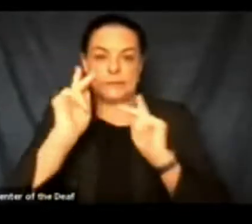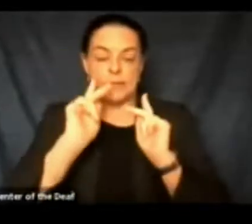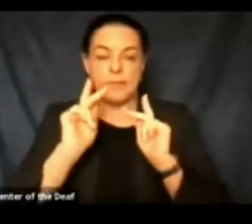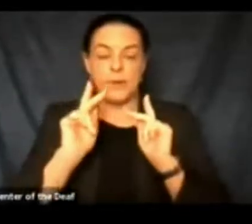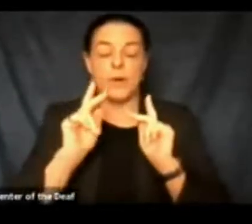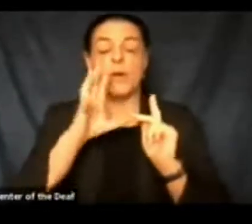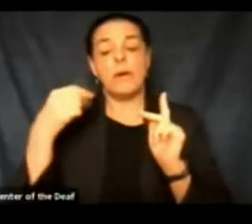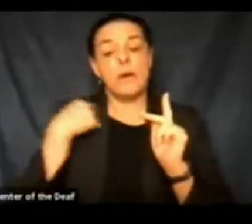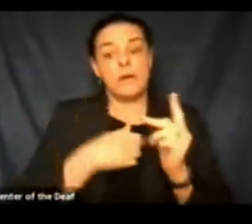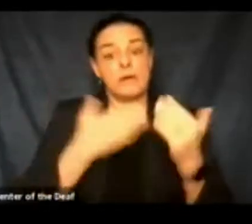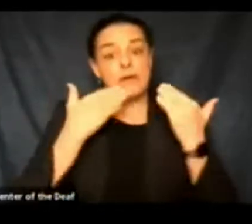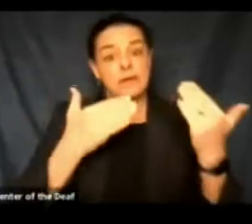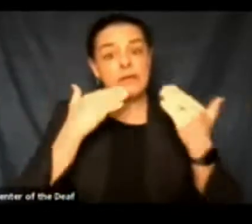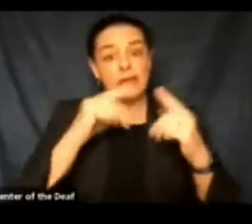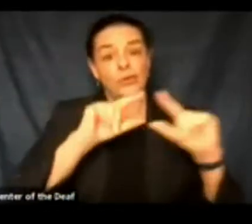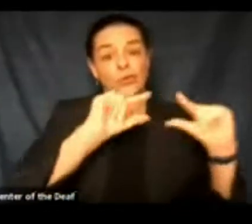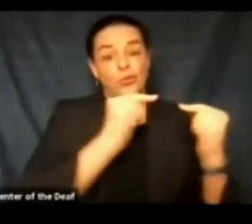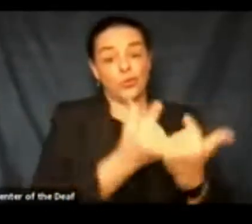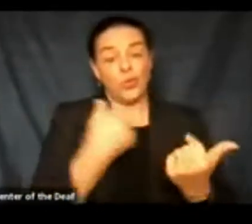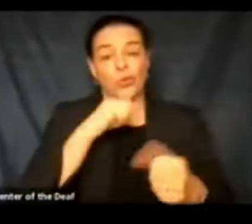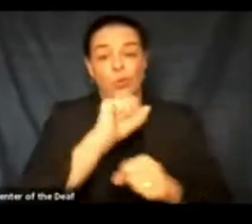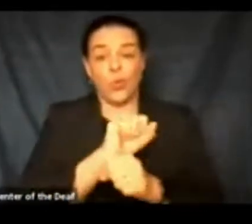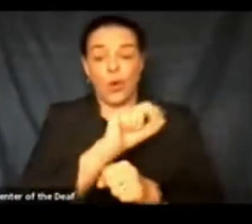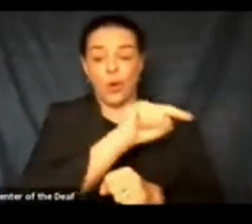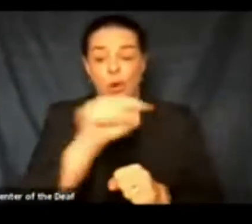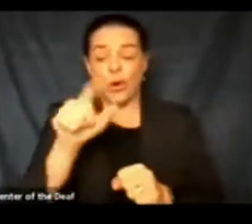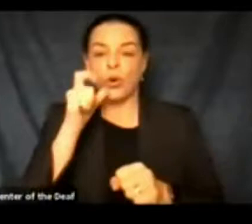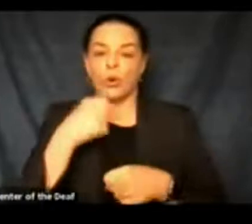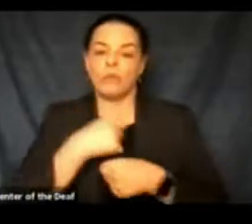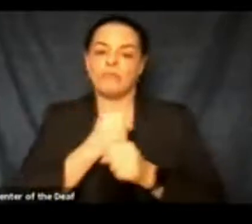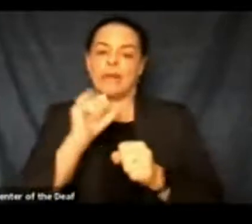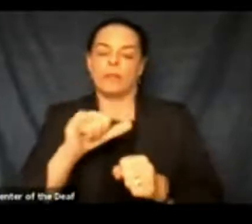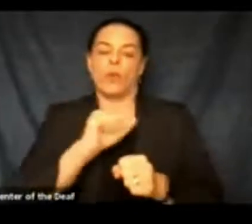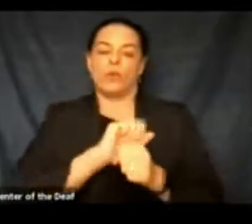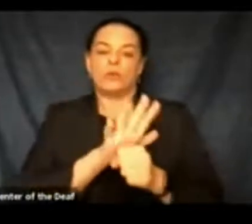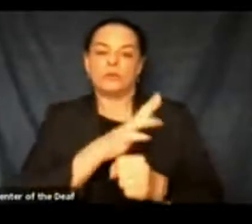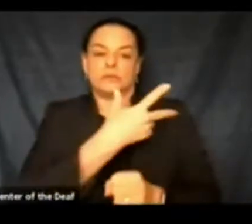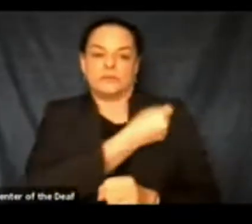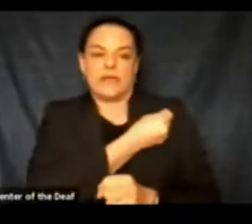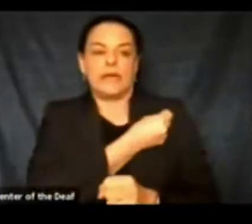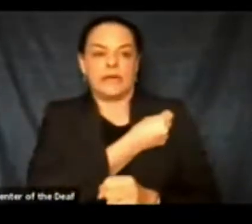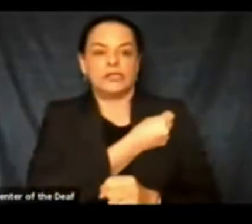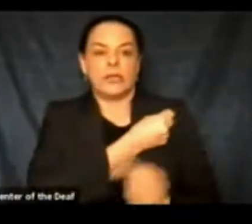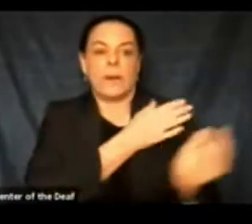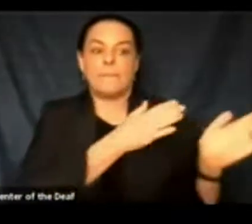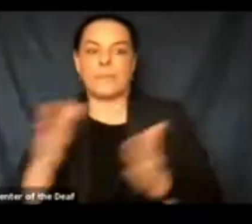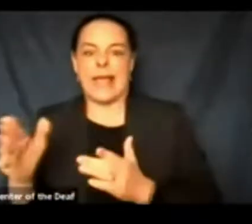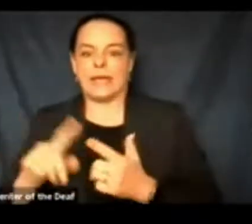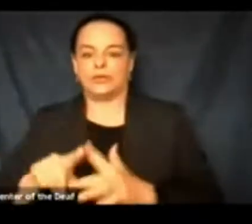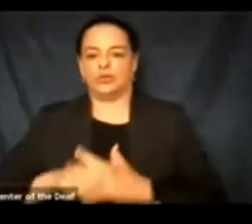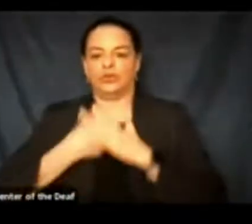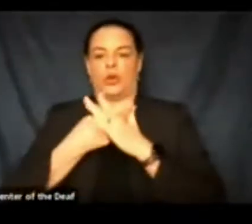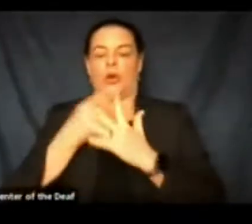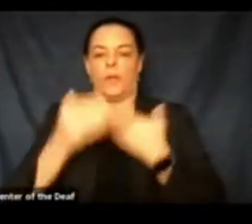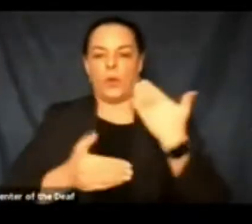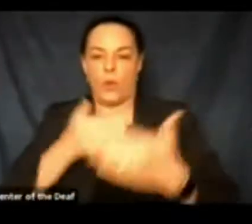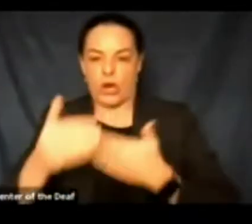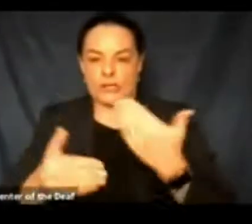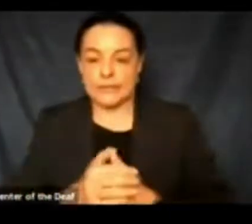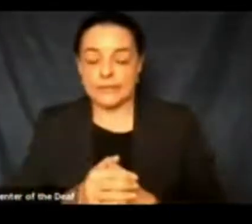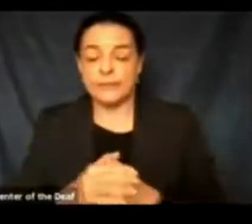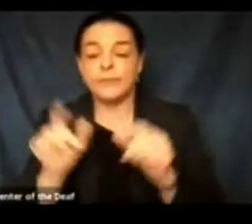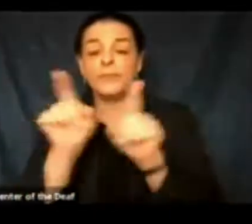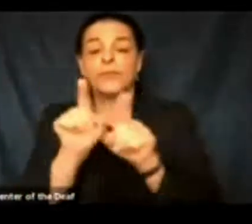that we are working with alongside who are making vaccinations plans to begin this process.